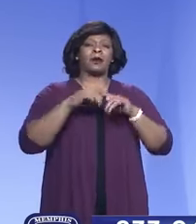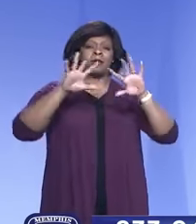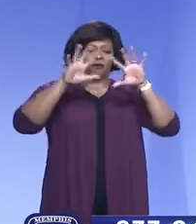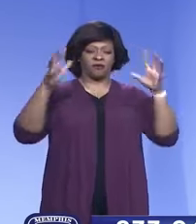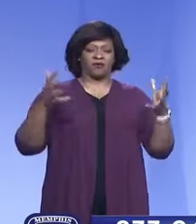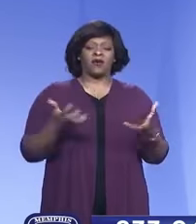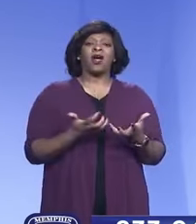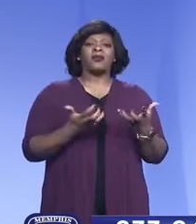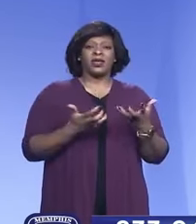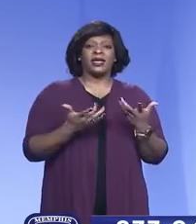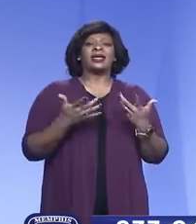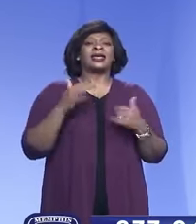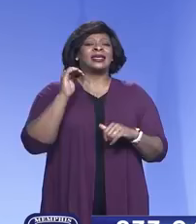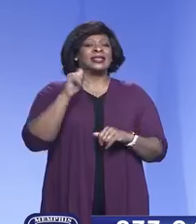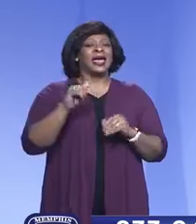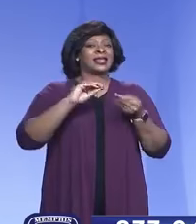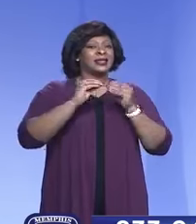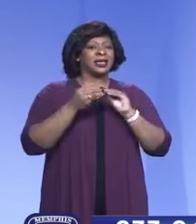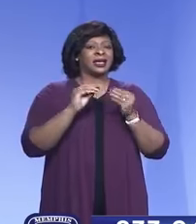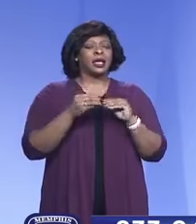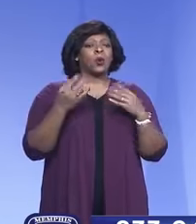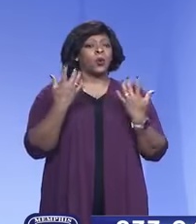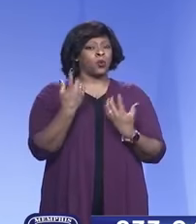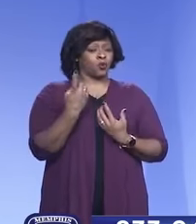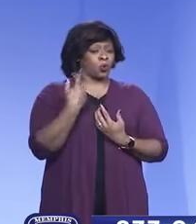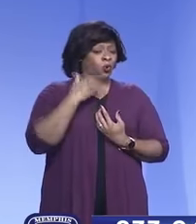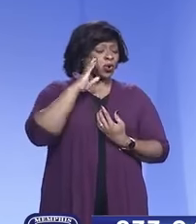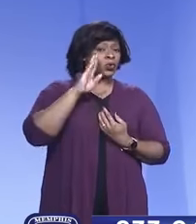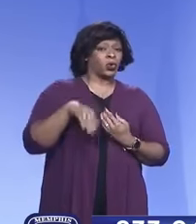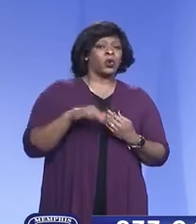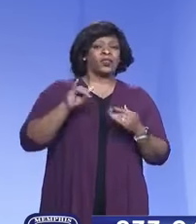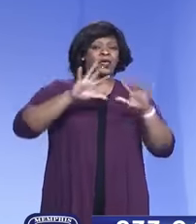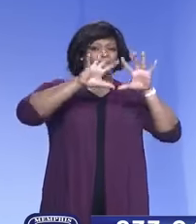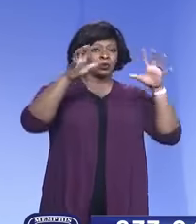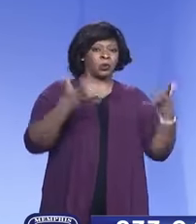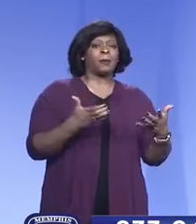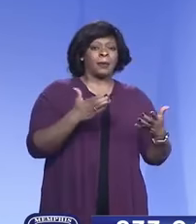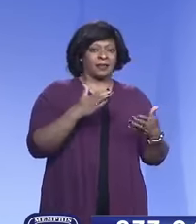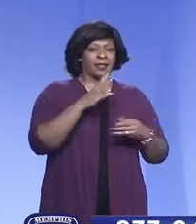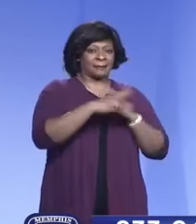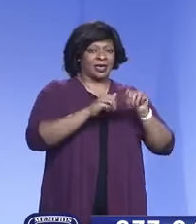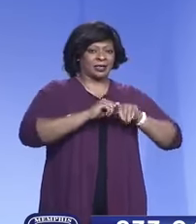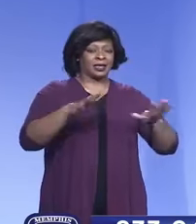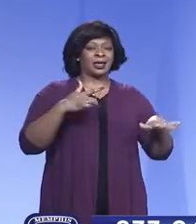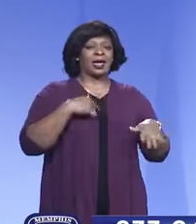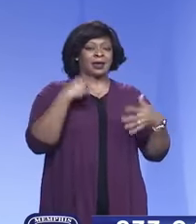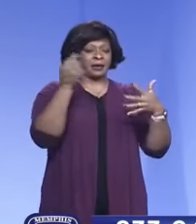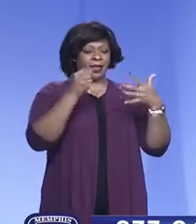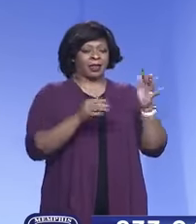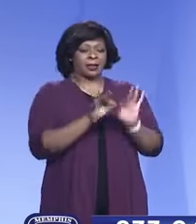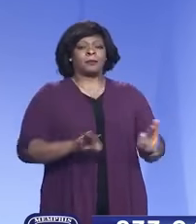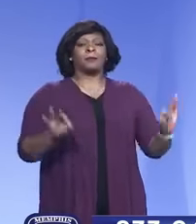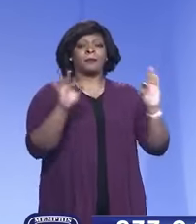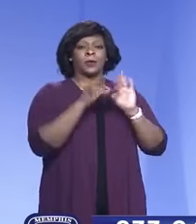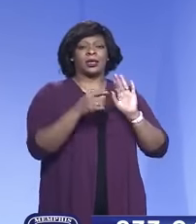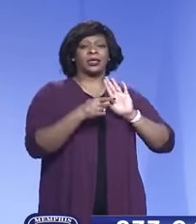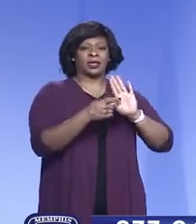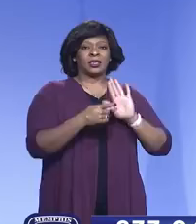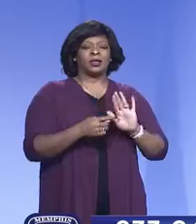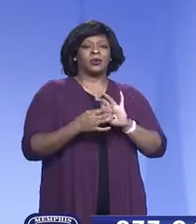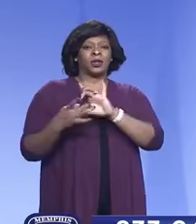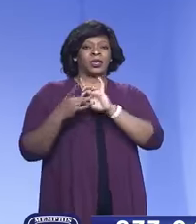overall gating criteria. One, as we know, is the scope of the pandemic, which I highlighted some key indicators relative